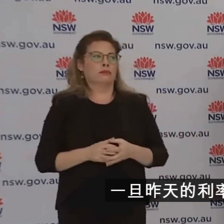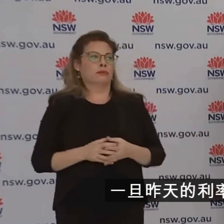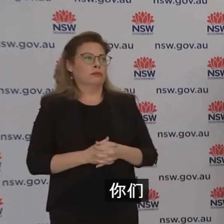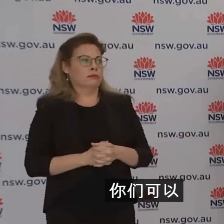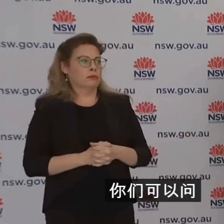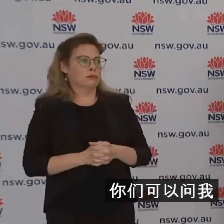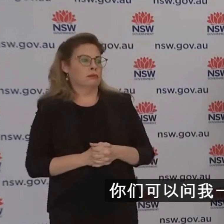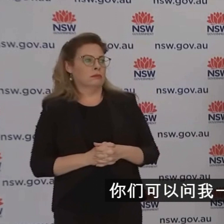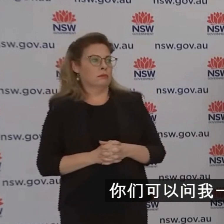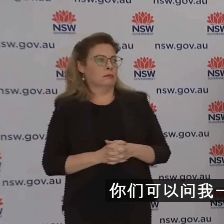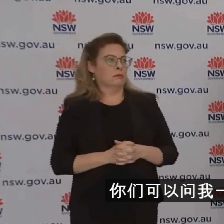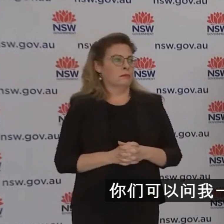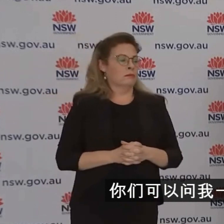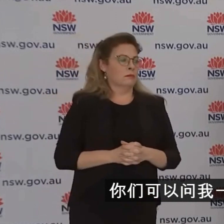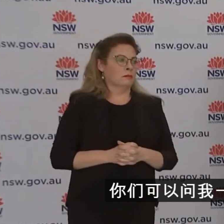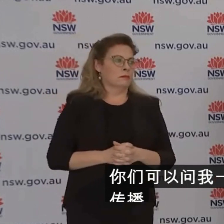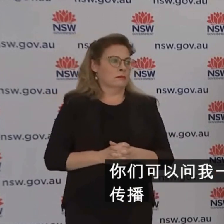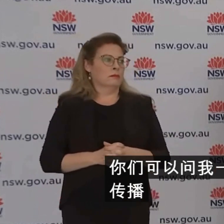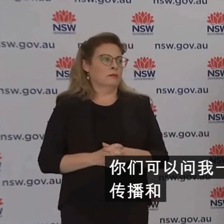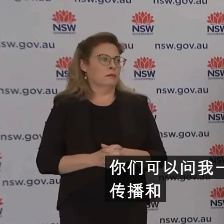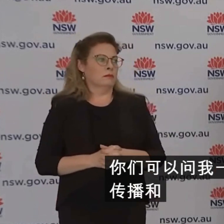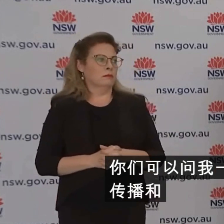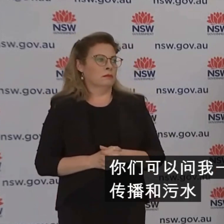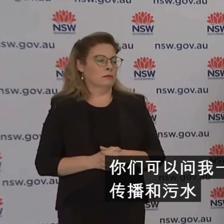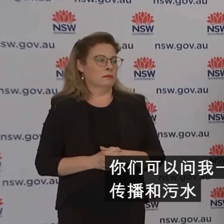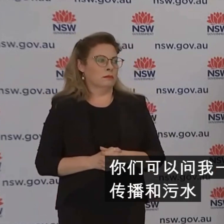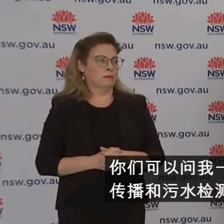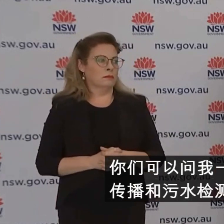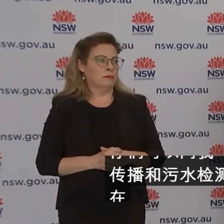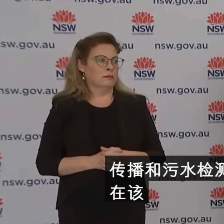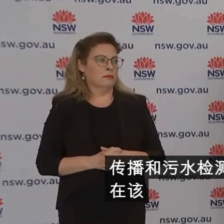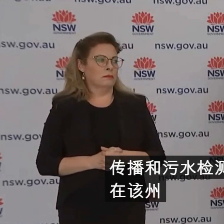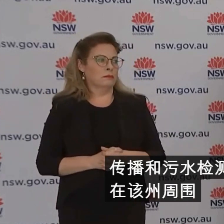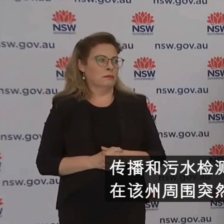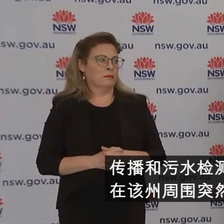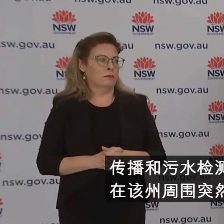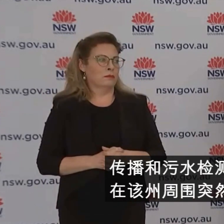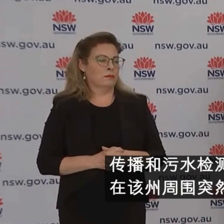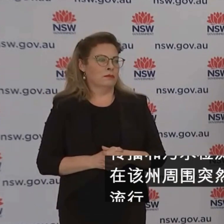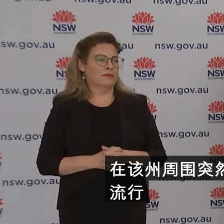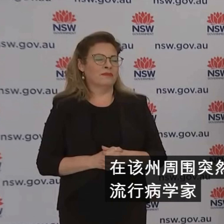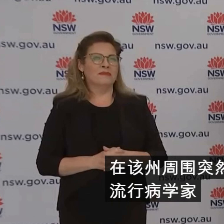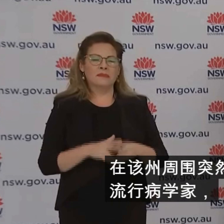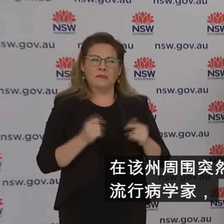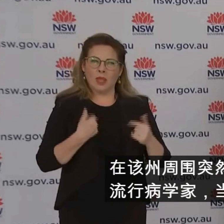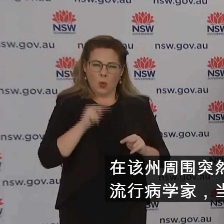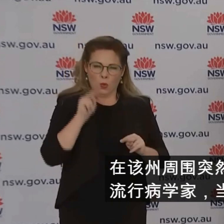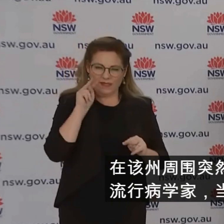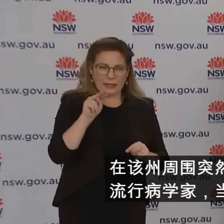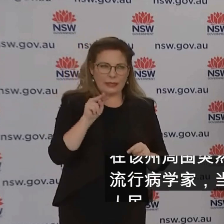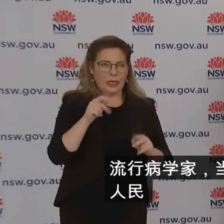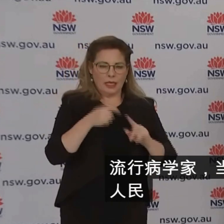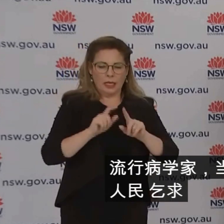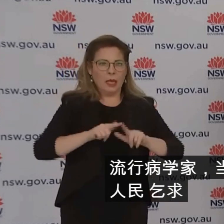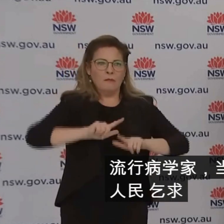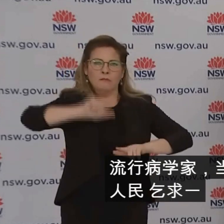you talked. Premier, yesterday He hasn't asked me a question. On the regional spread and the sewage detection that's popping up around the state, some epidemiologists and certainly